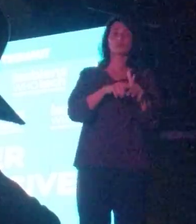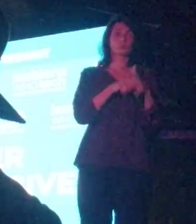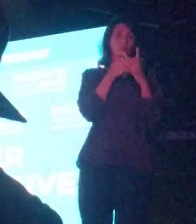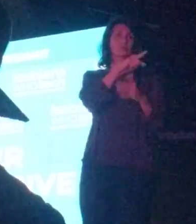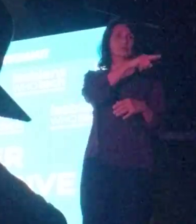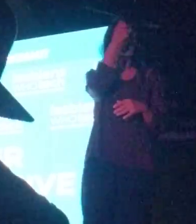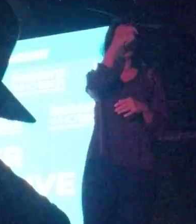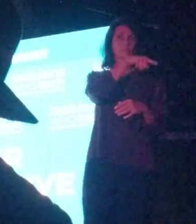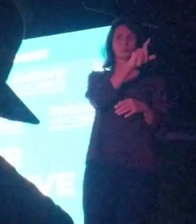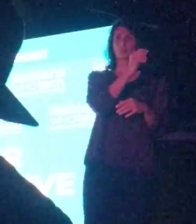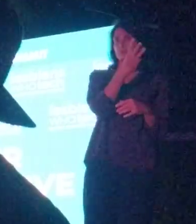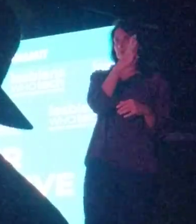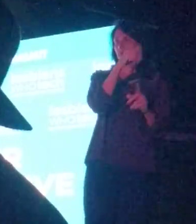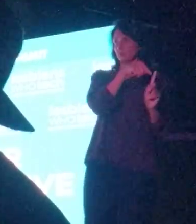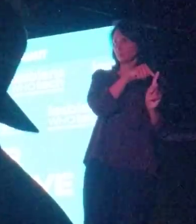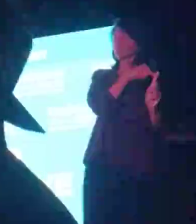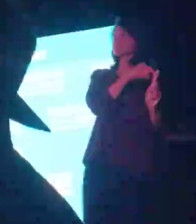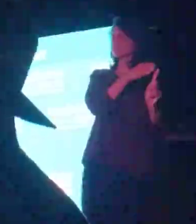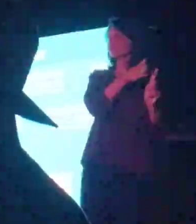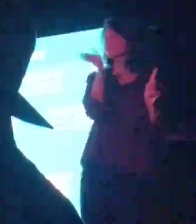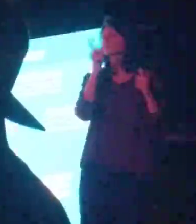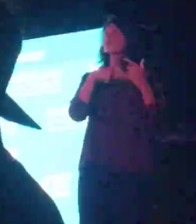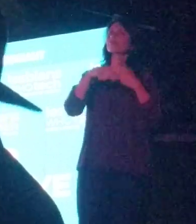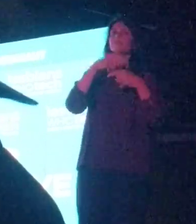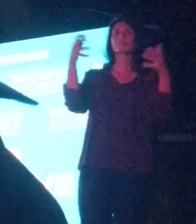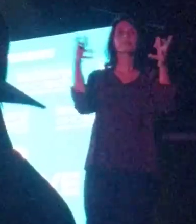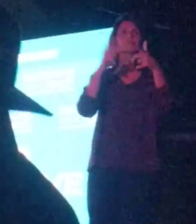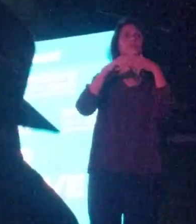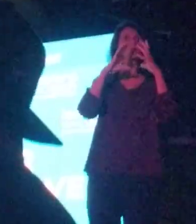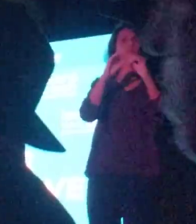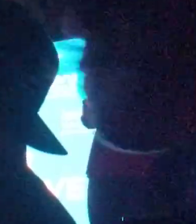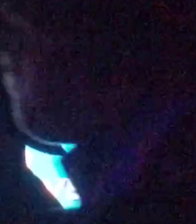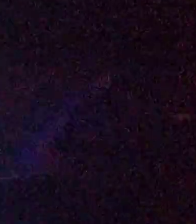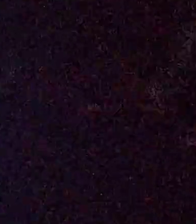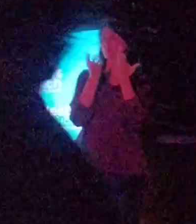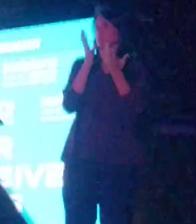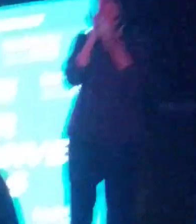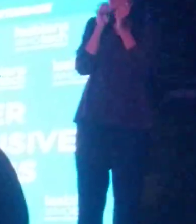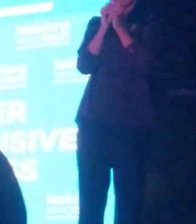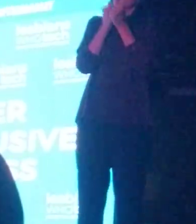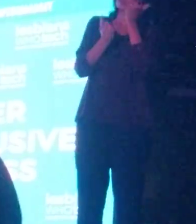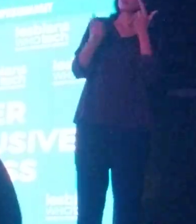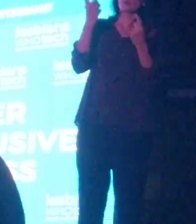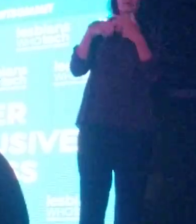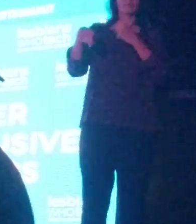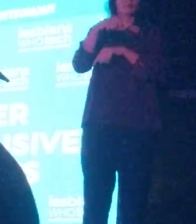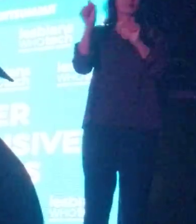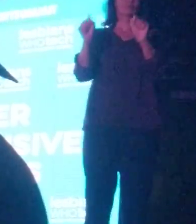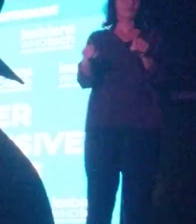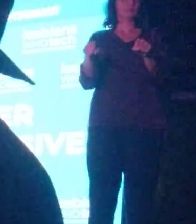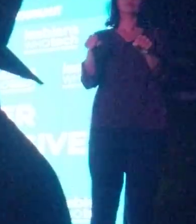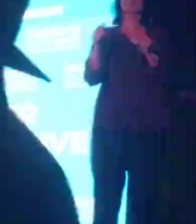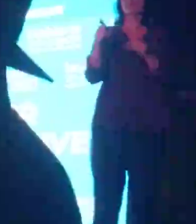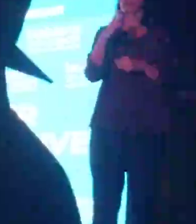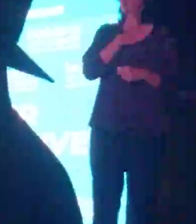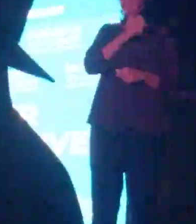2016, and particularly around our convention, talking to anybody that we could talk to, my staff did, to point